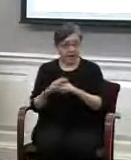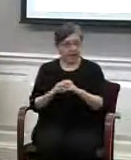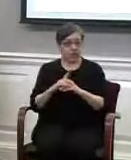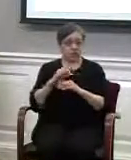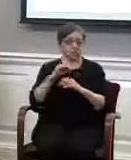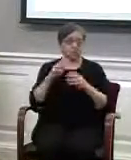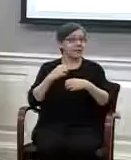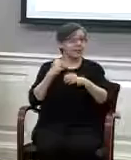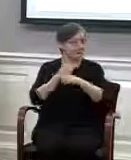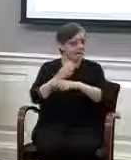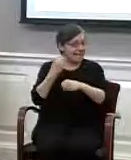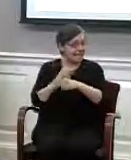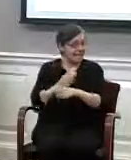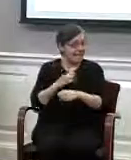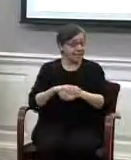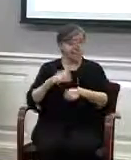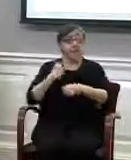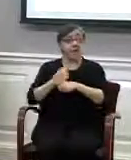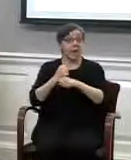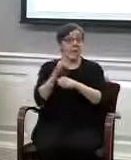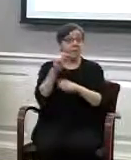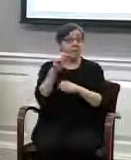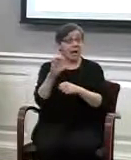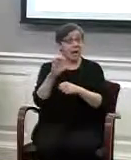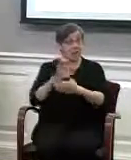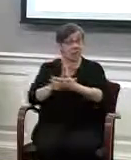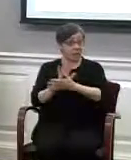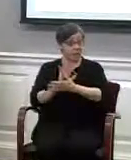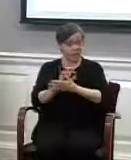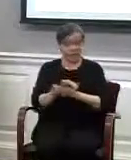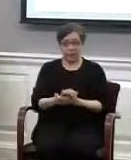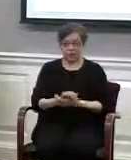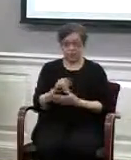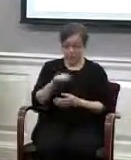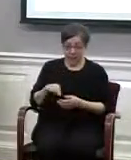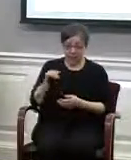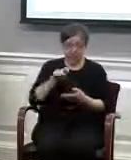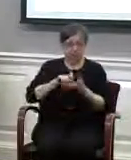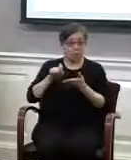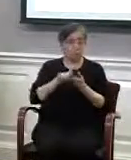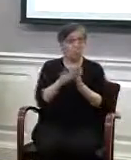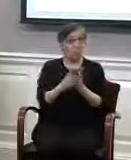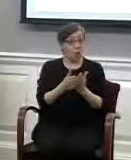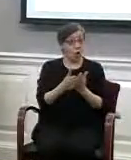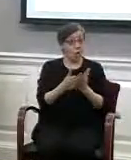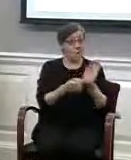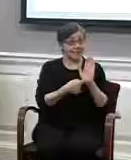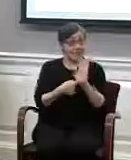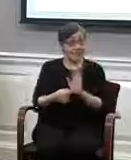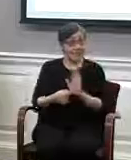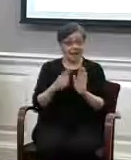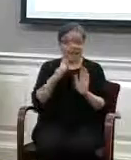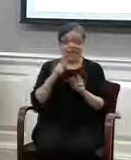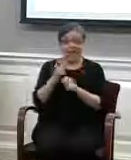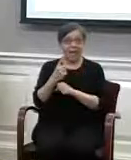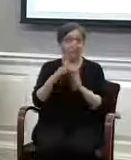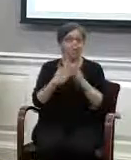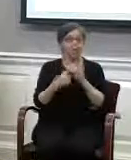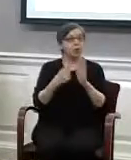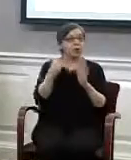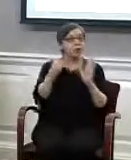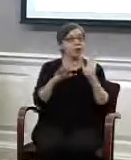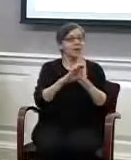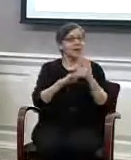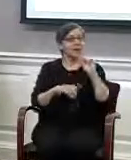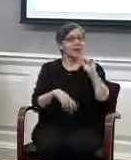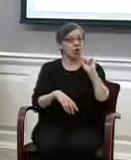make documentary and narrative film. Students also wrote books and displayed them alongside publishers at the annual book fair. Here we can see a